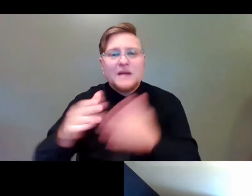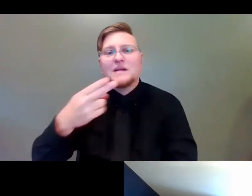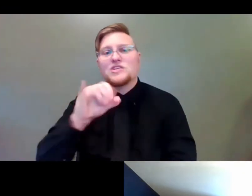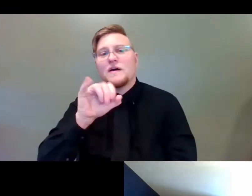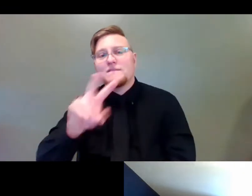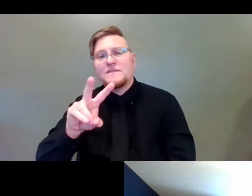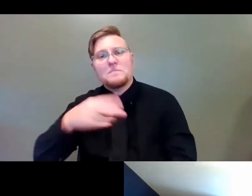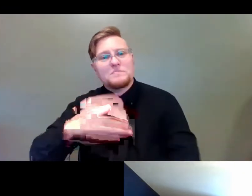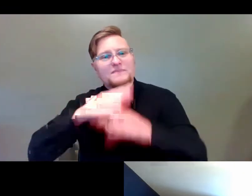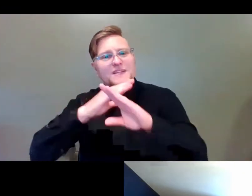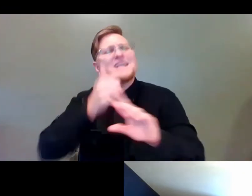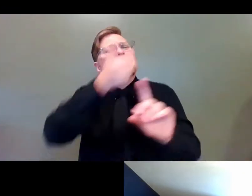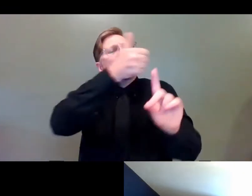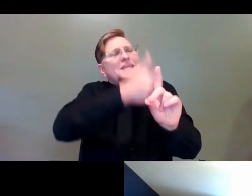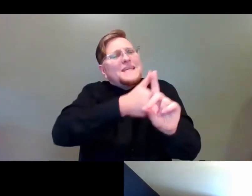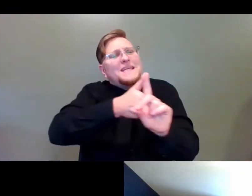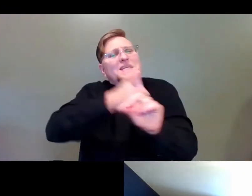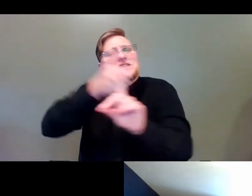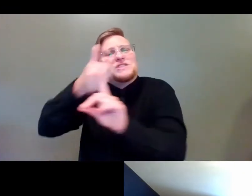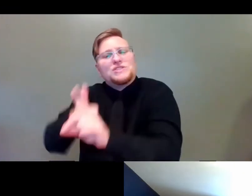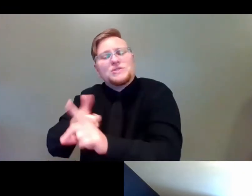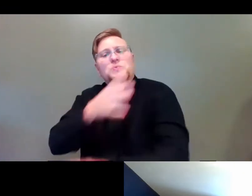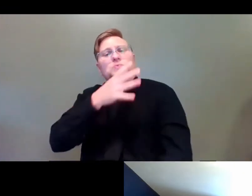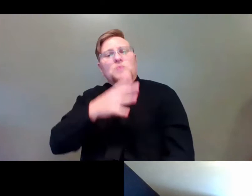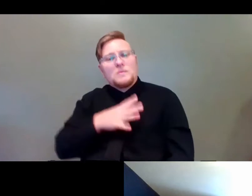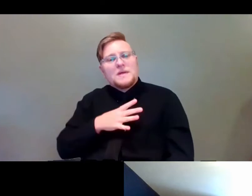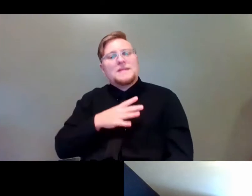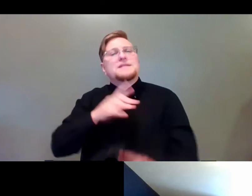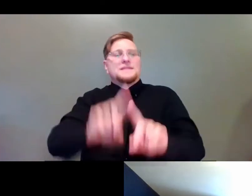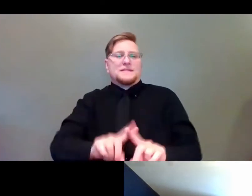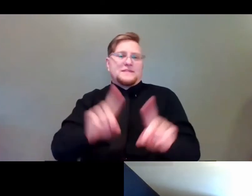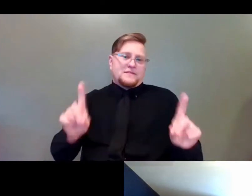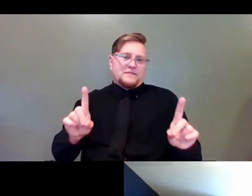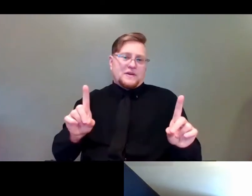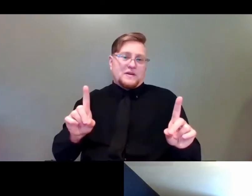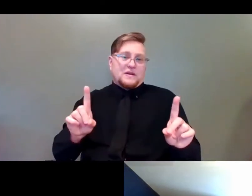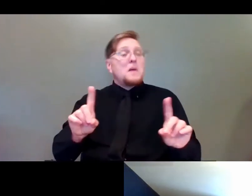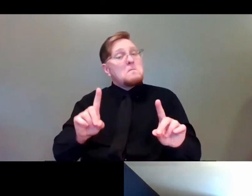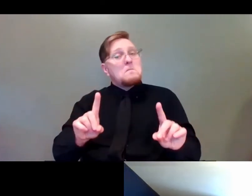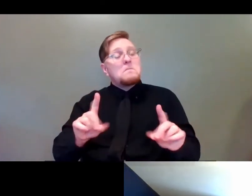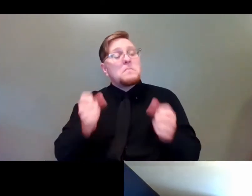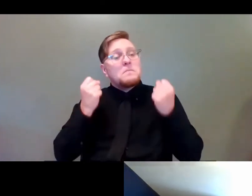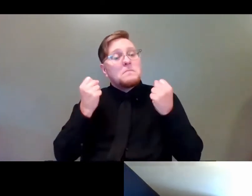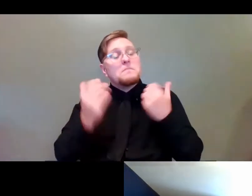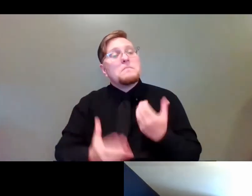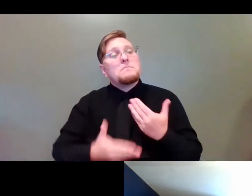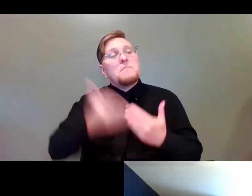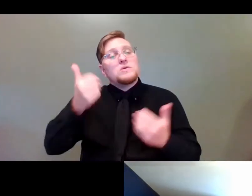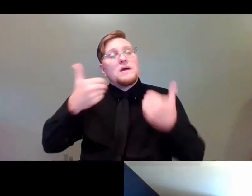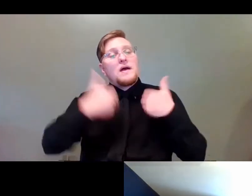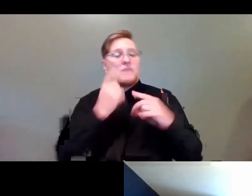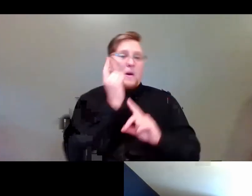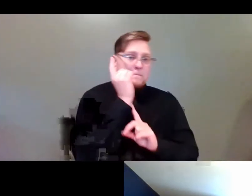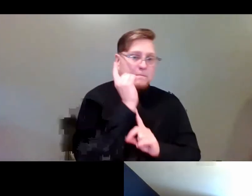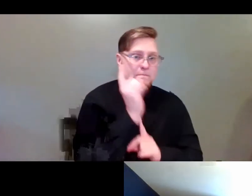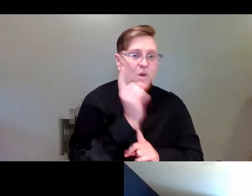each woman, there's a sort of a moment that maybe for them where they realize that they need to push